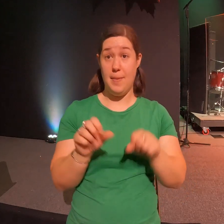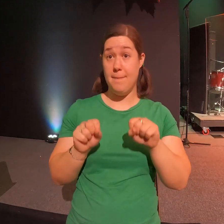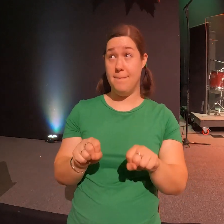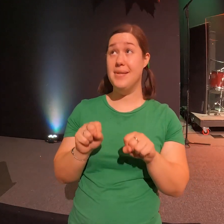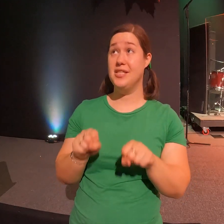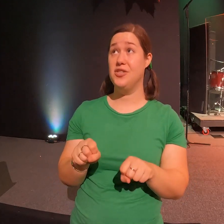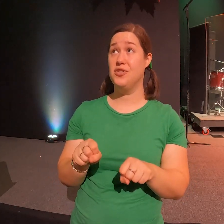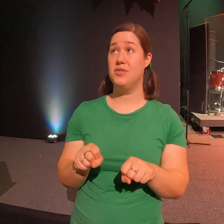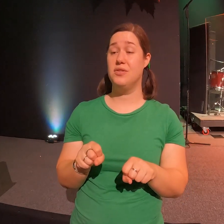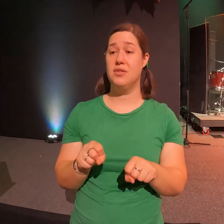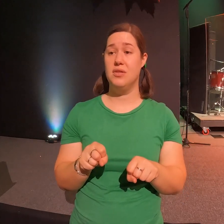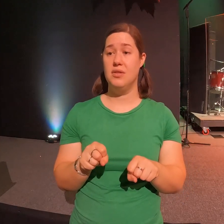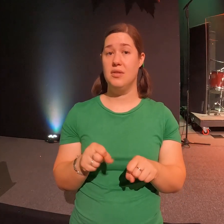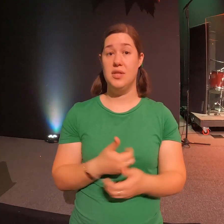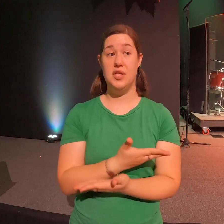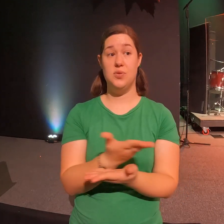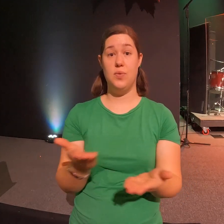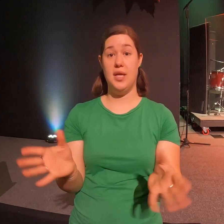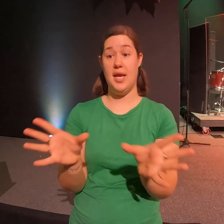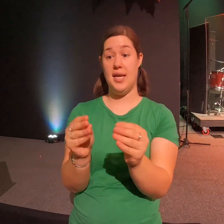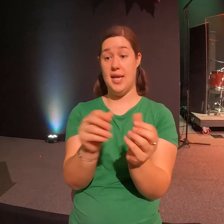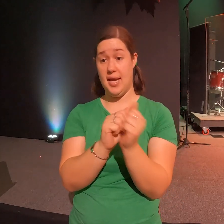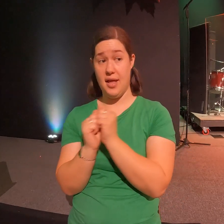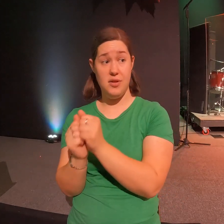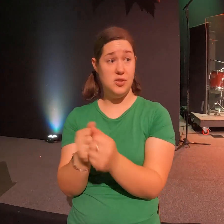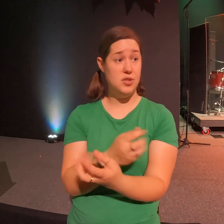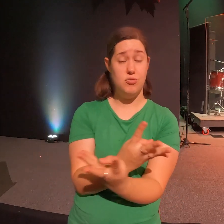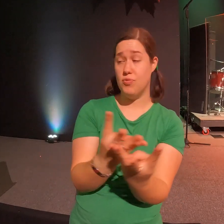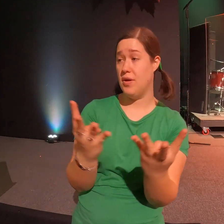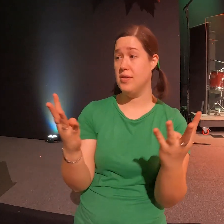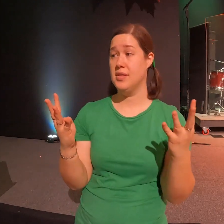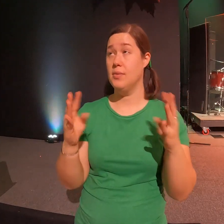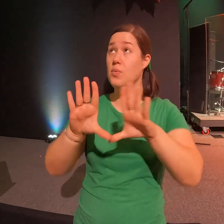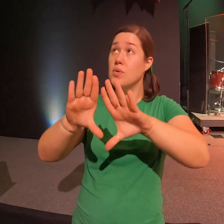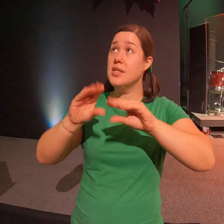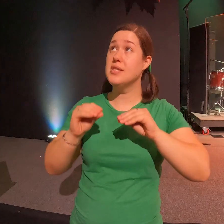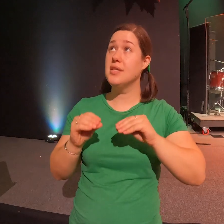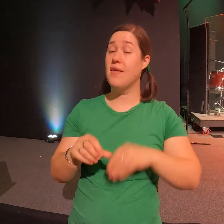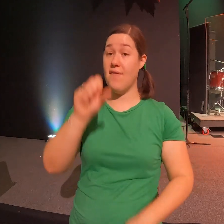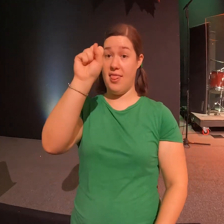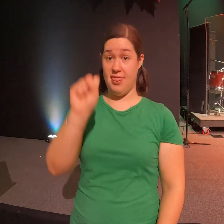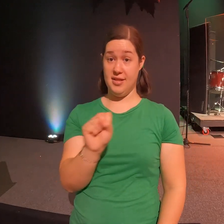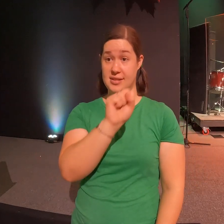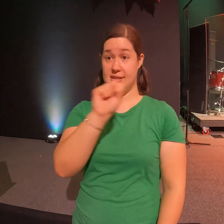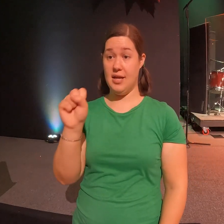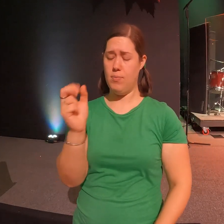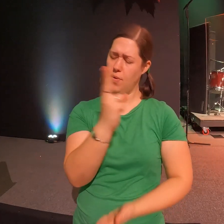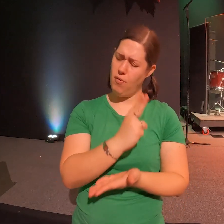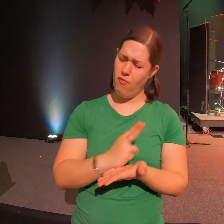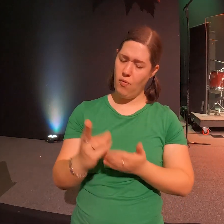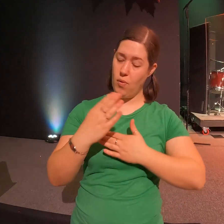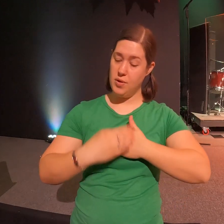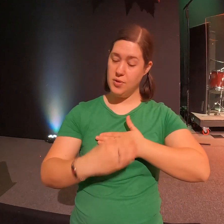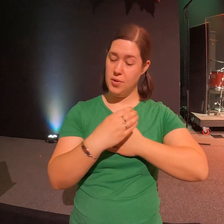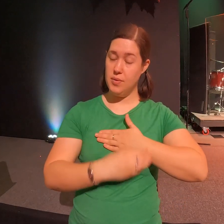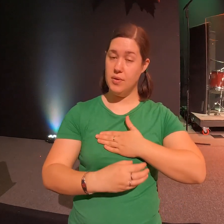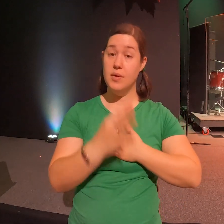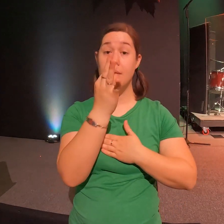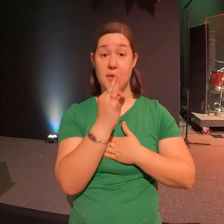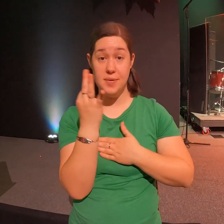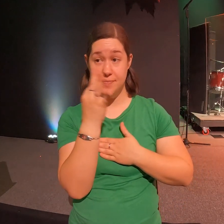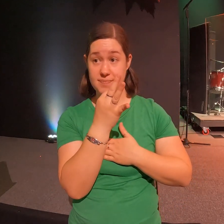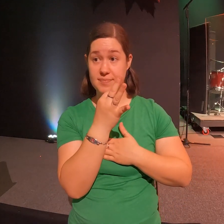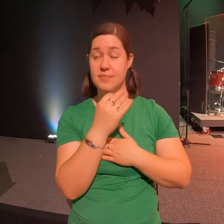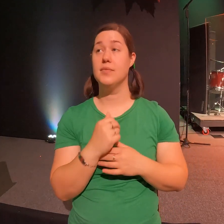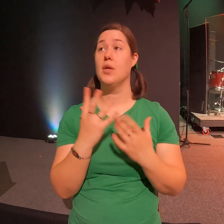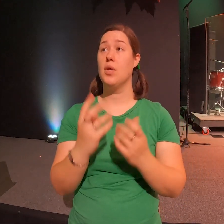And as we come around this table, we receive the sacrament of Holy Communion and we strengthen our sense of unity and bind